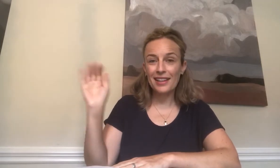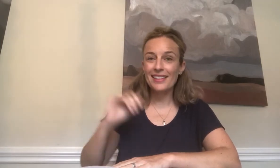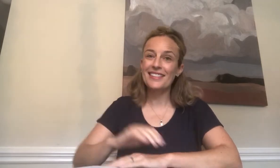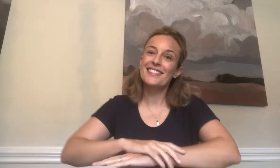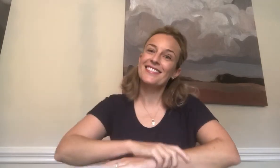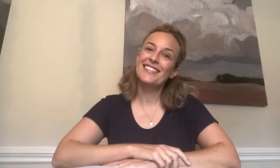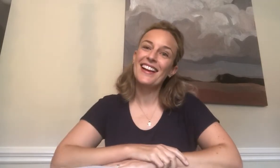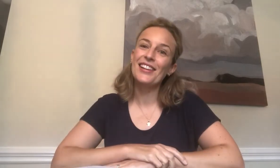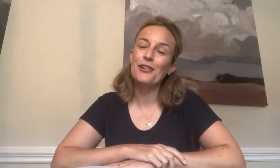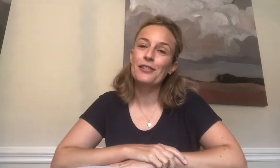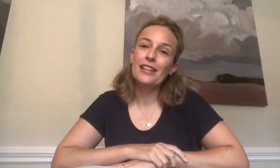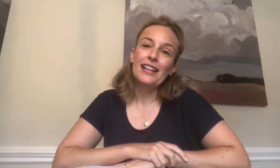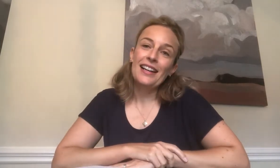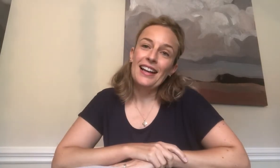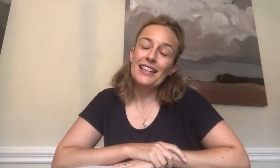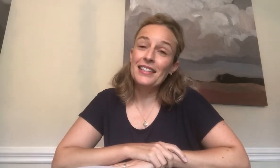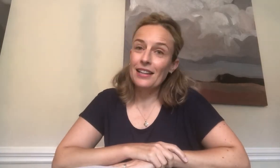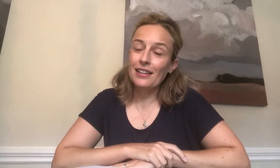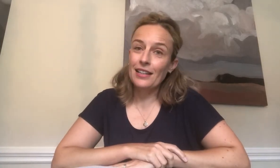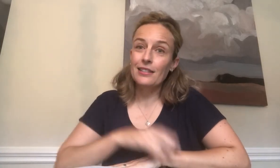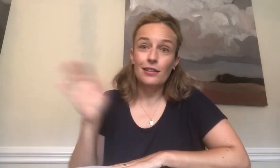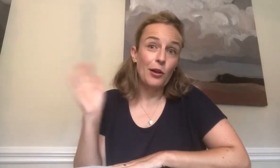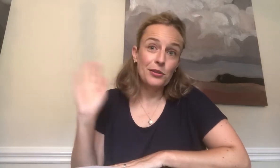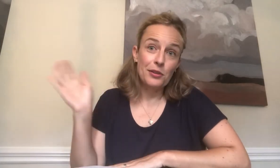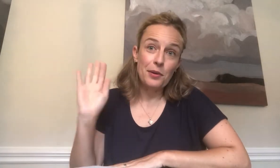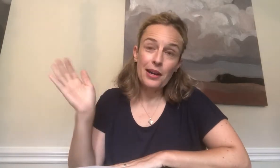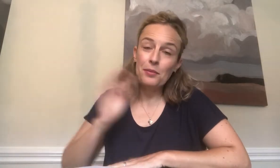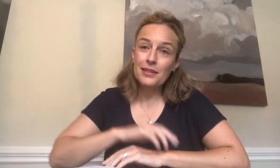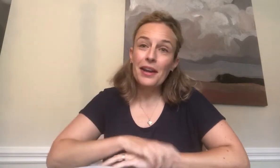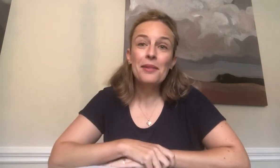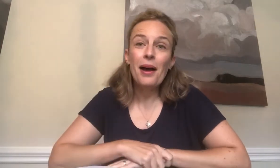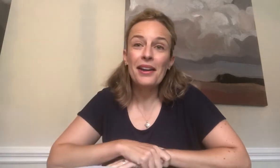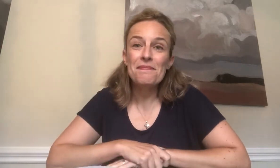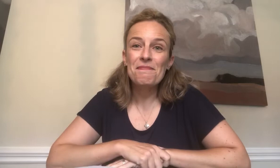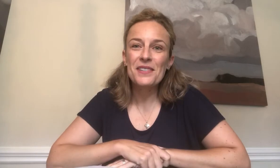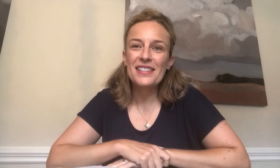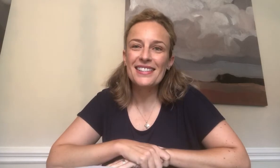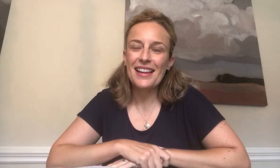this. Hello. Incidentally, it's also the way we say goodbye. Just the same.